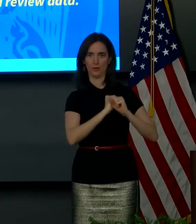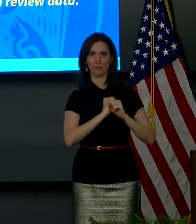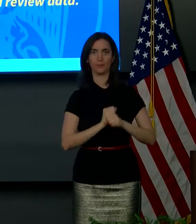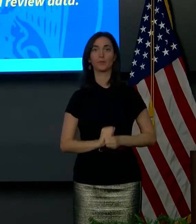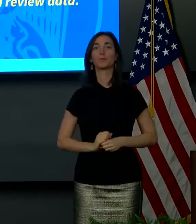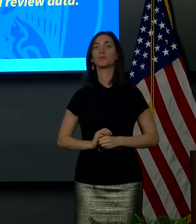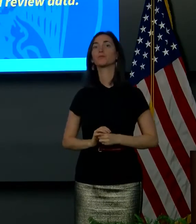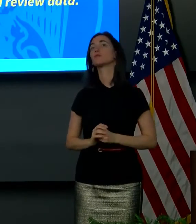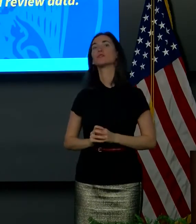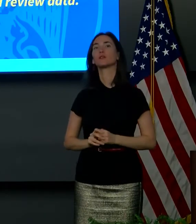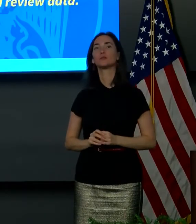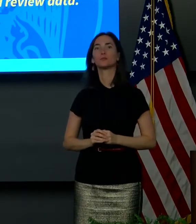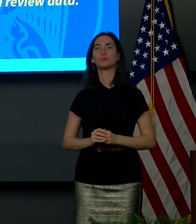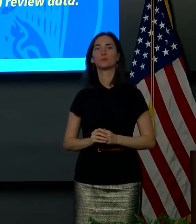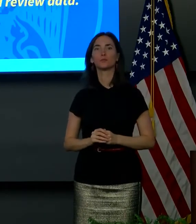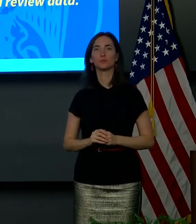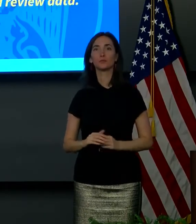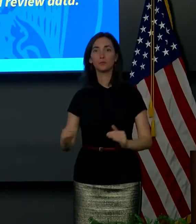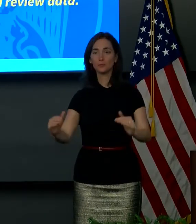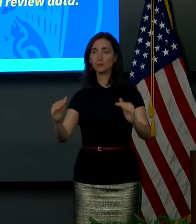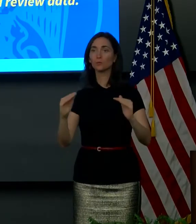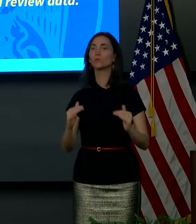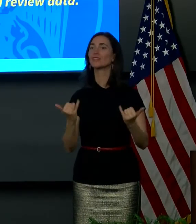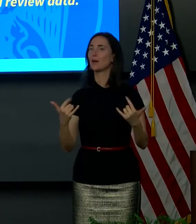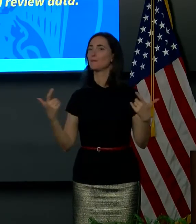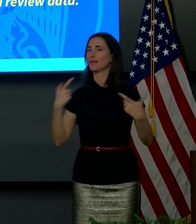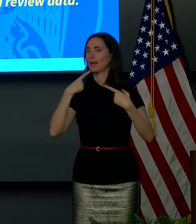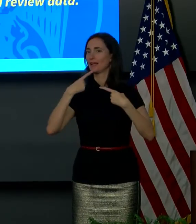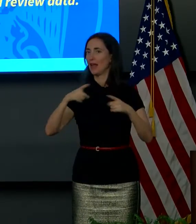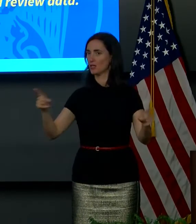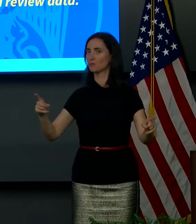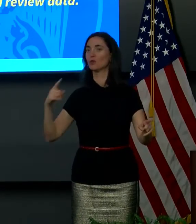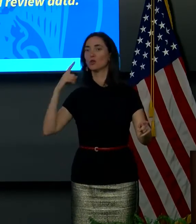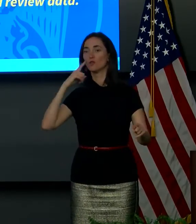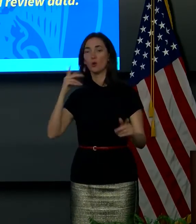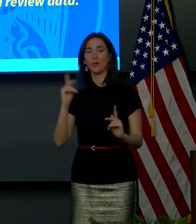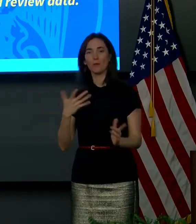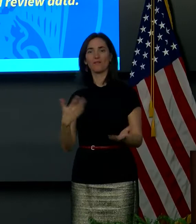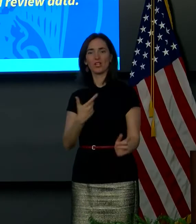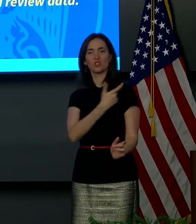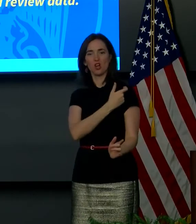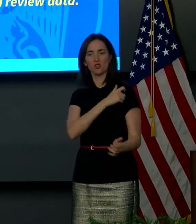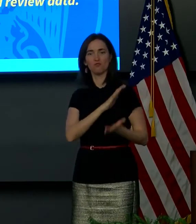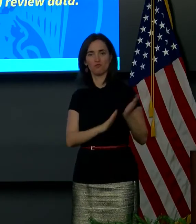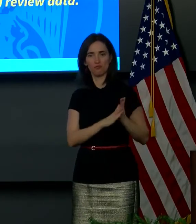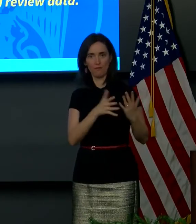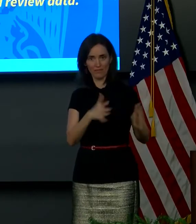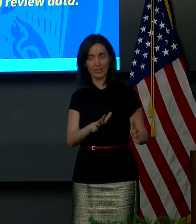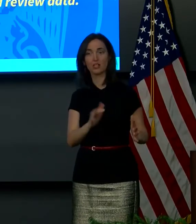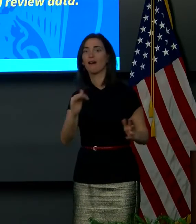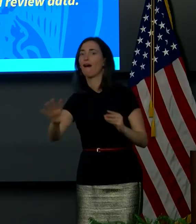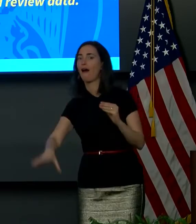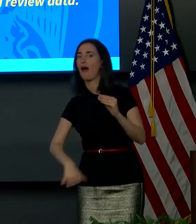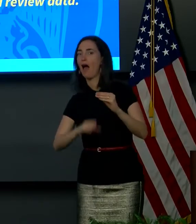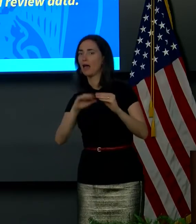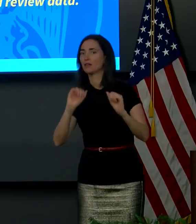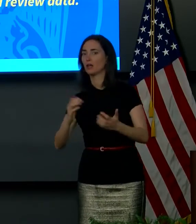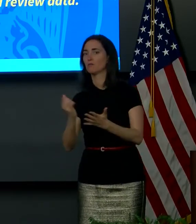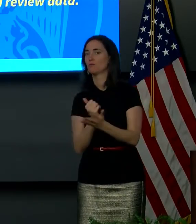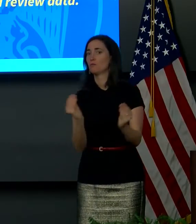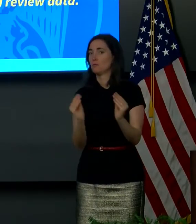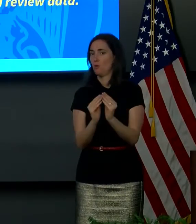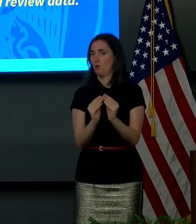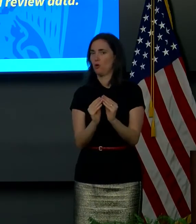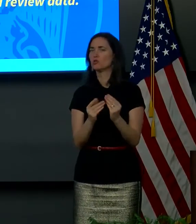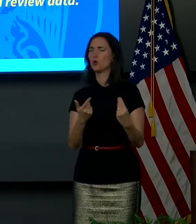regarding additional doses and booster shots made this past week, and I want to go through briefly what they